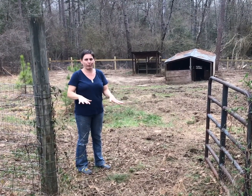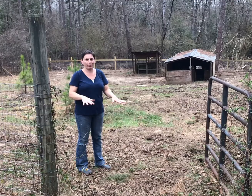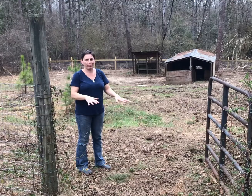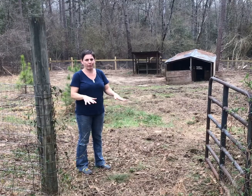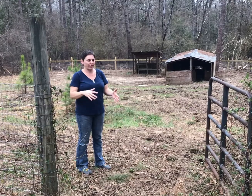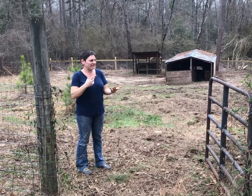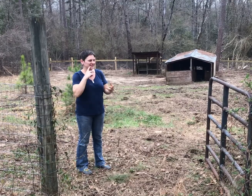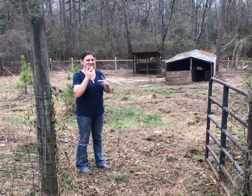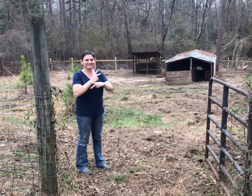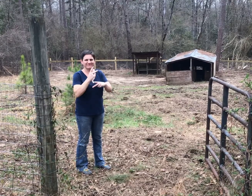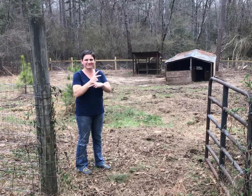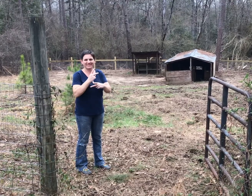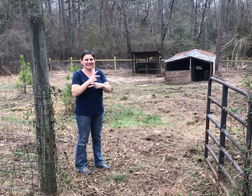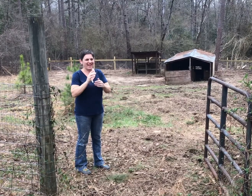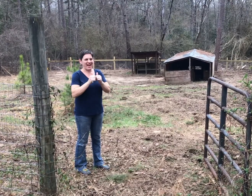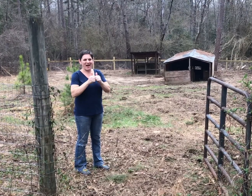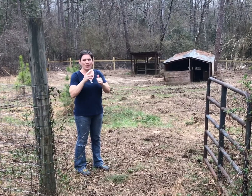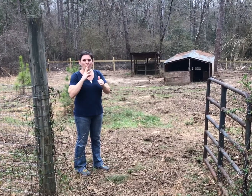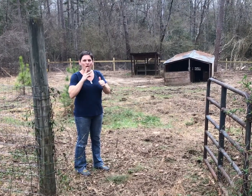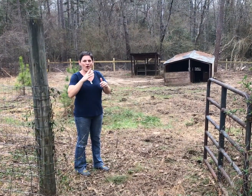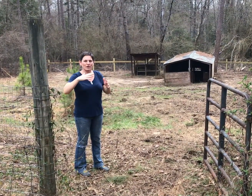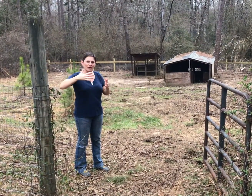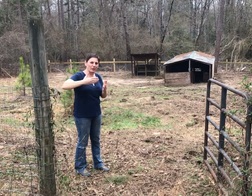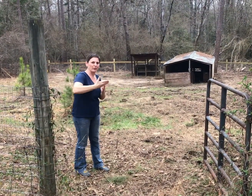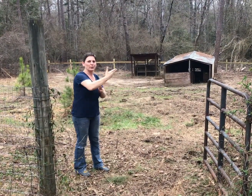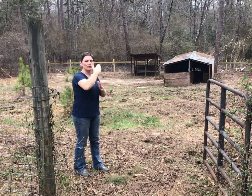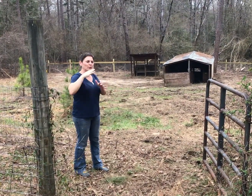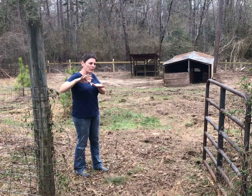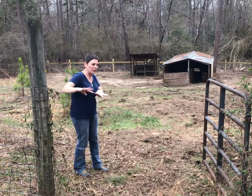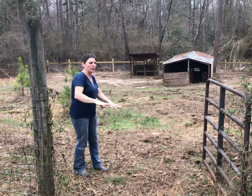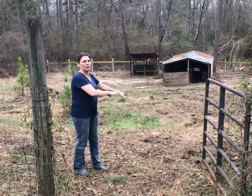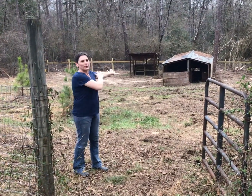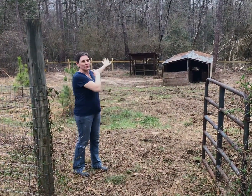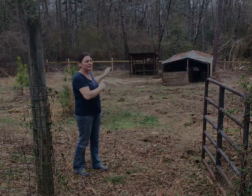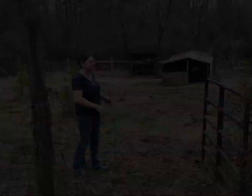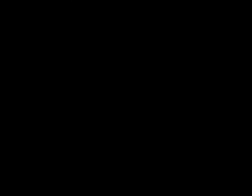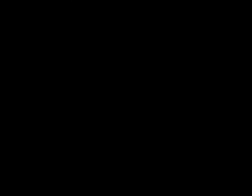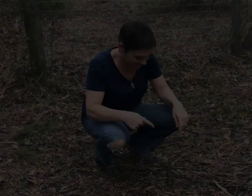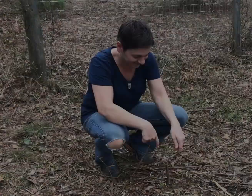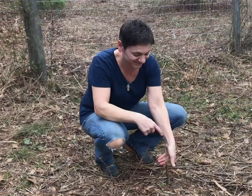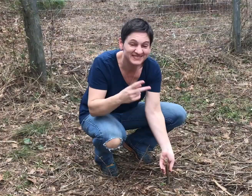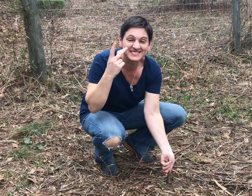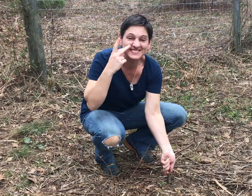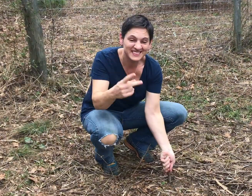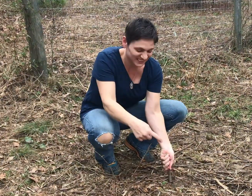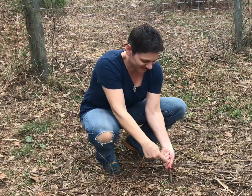the water kind of stagnates, and we'll need to find a way to open it up and get the water to flow through.